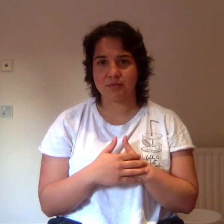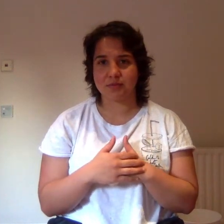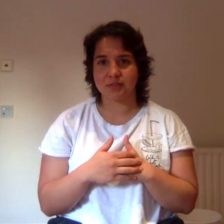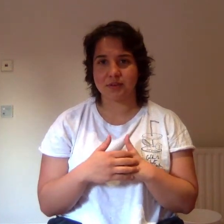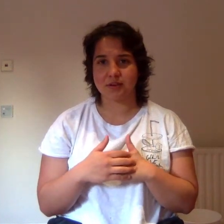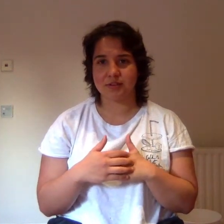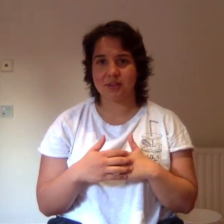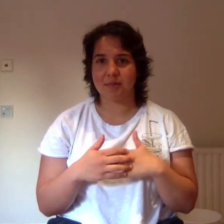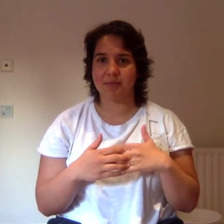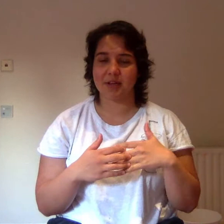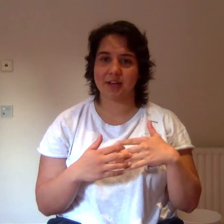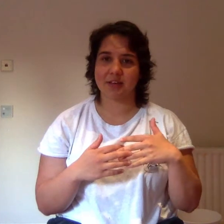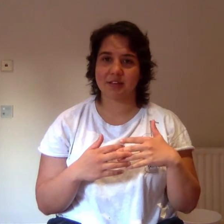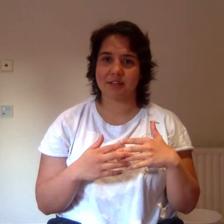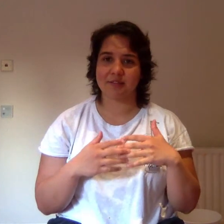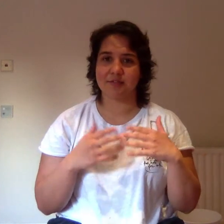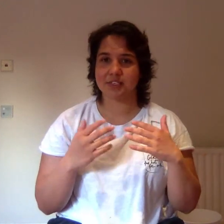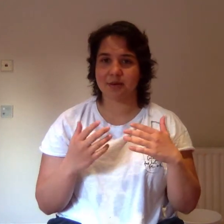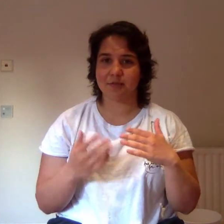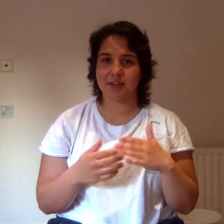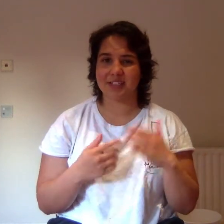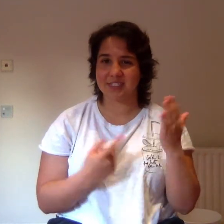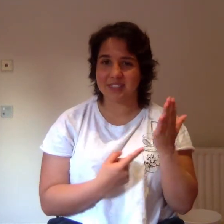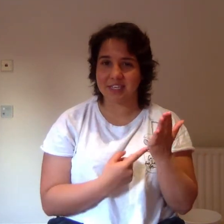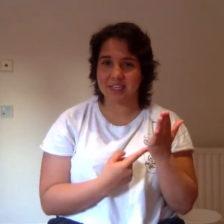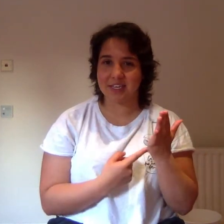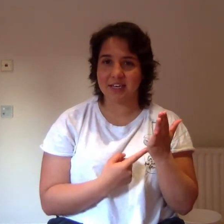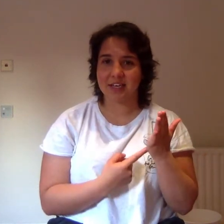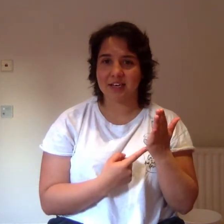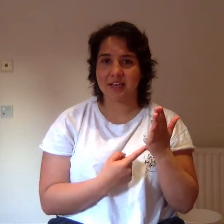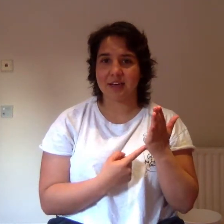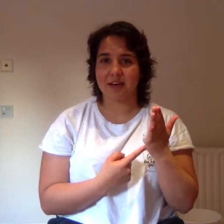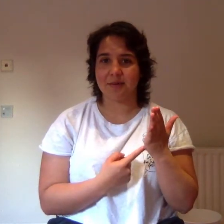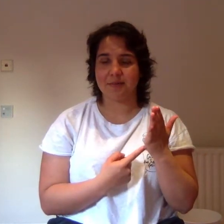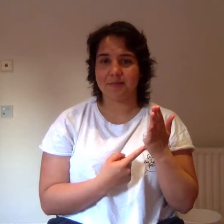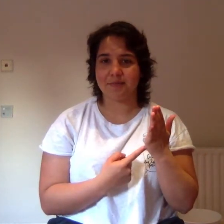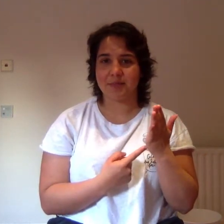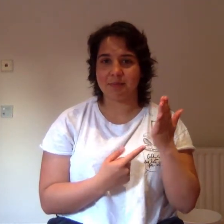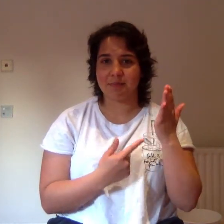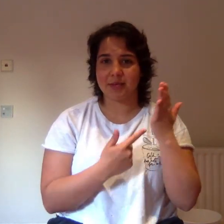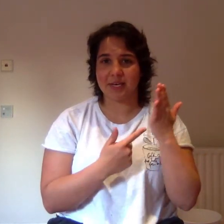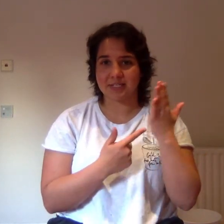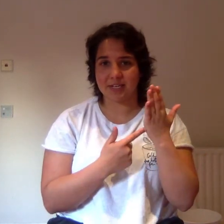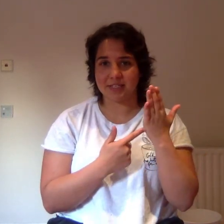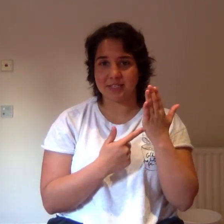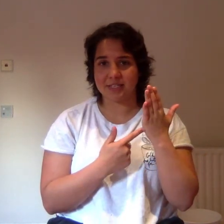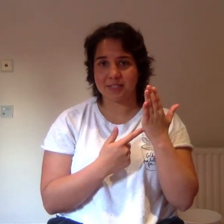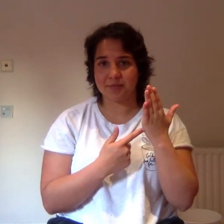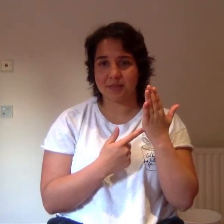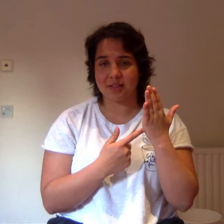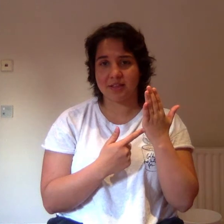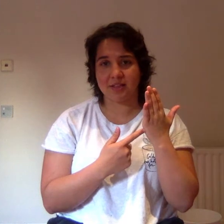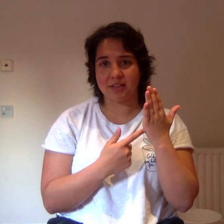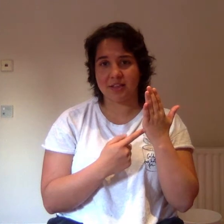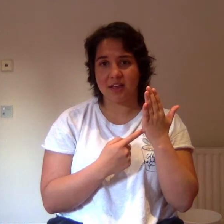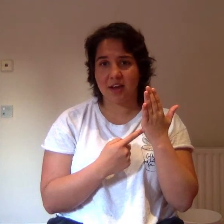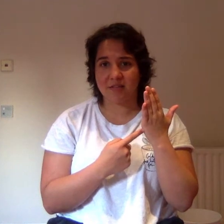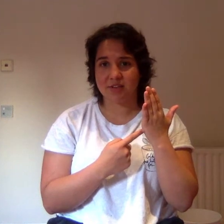forms. So there might be, like, for example, the letter T in BSL is this, but then in the